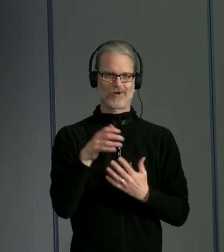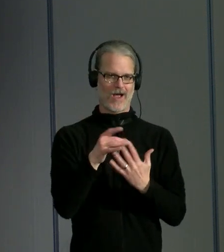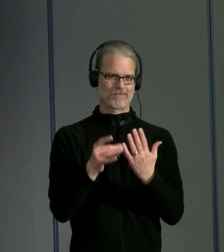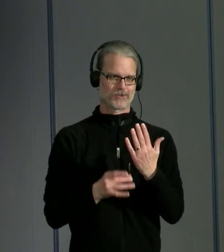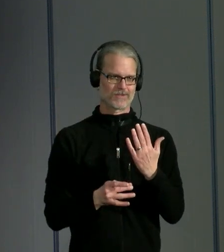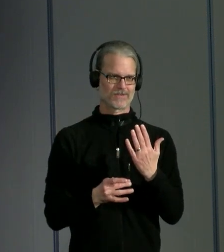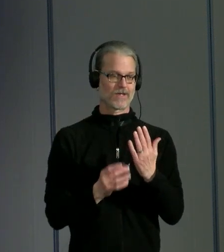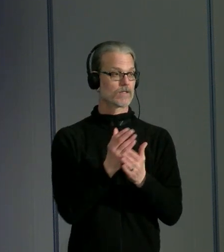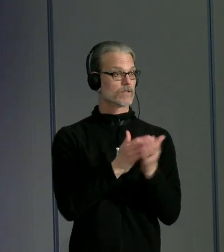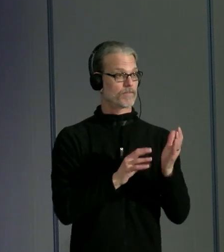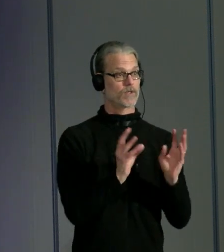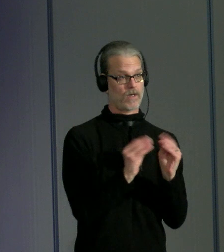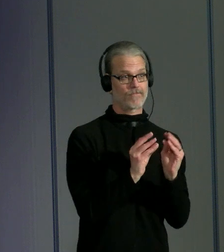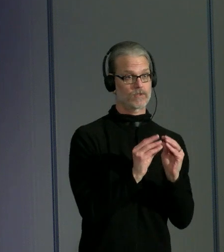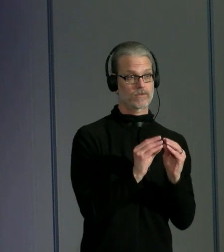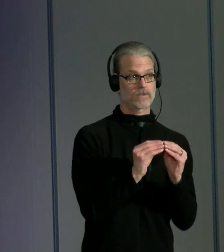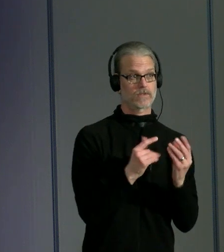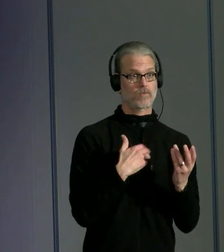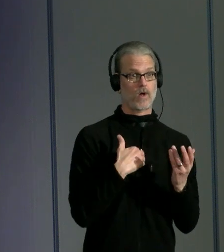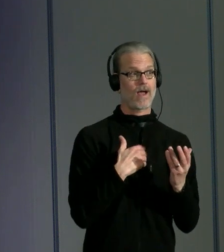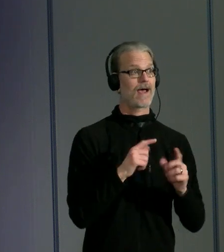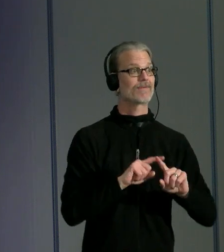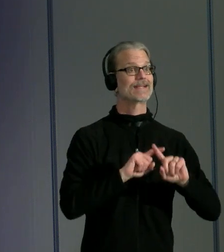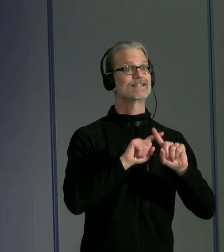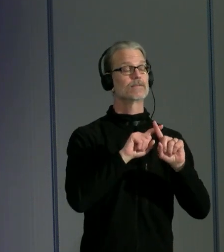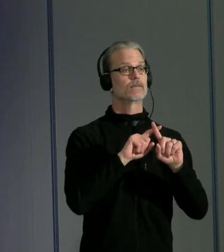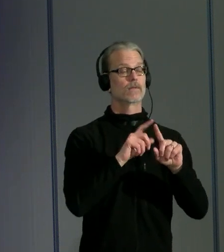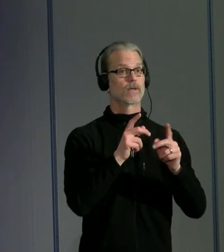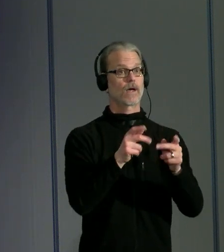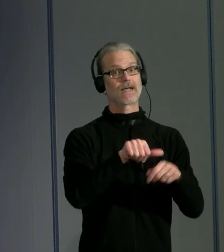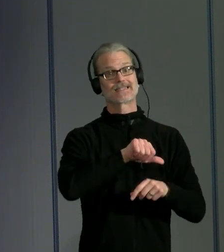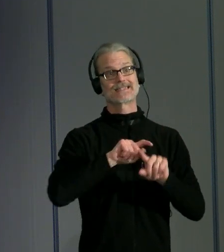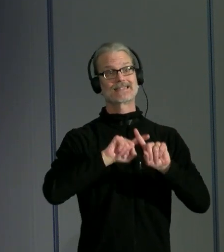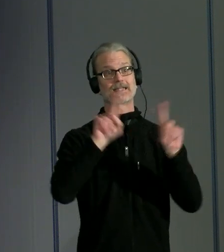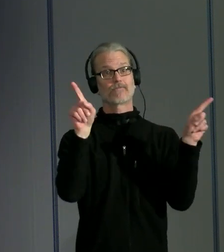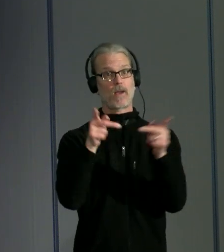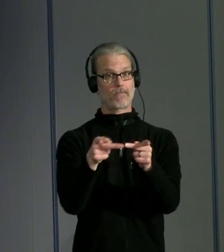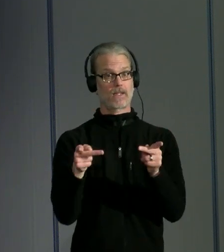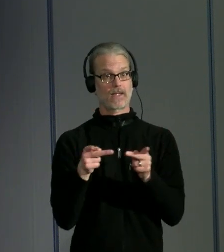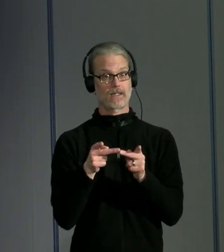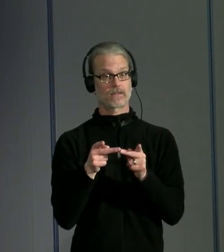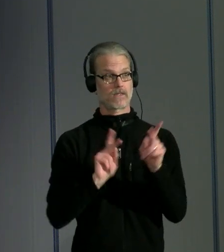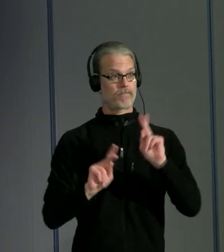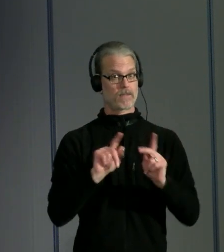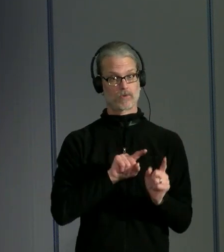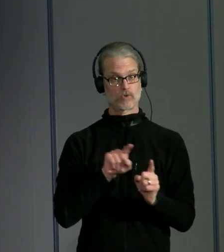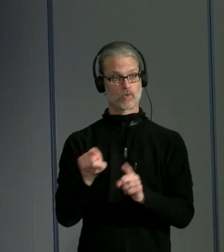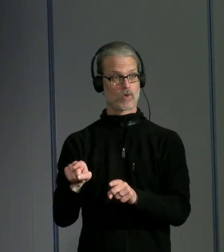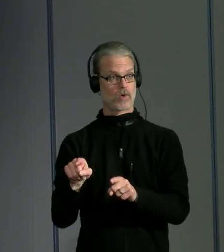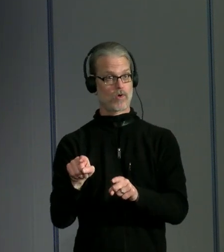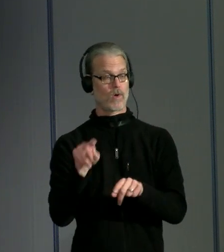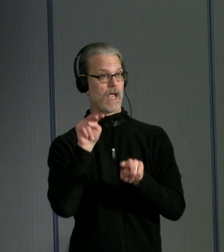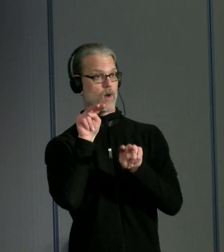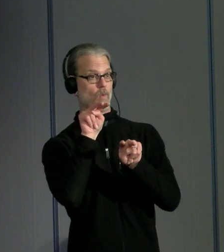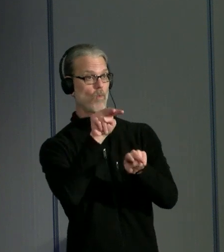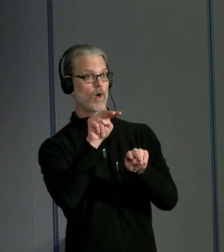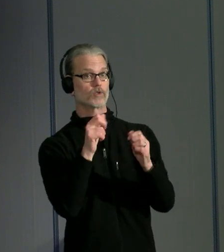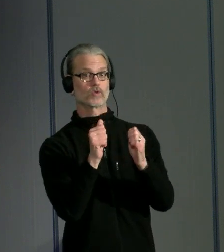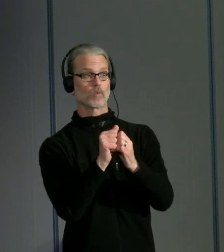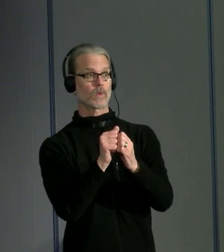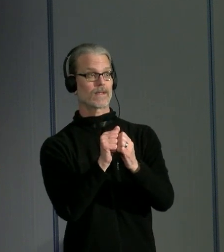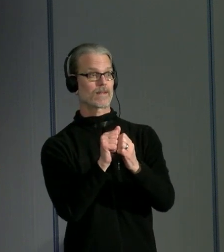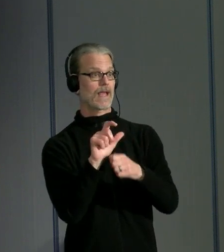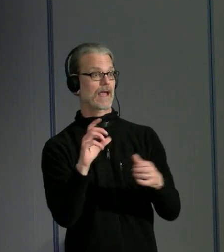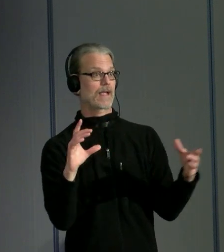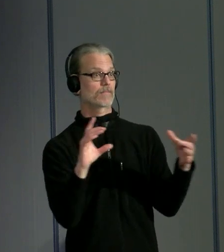Some conferences will offer an alternate viewing space where people can participate via a video link, or they may be